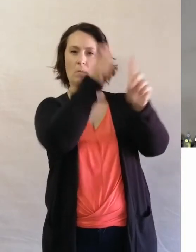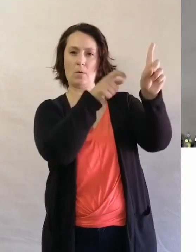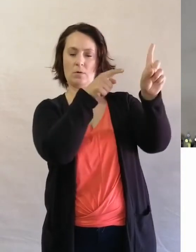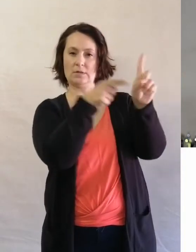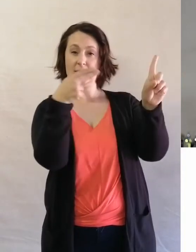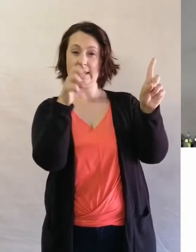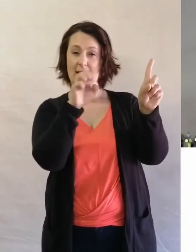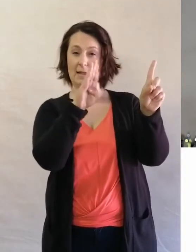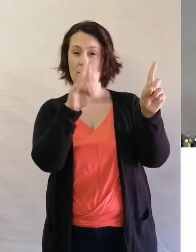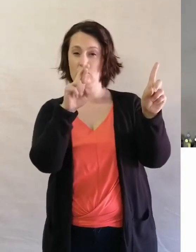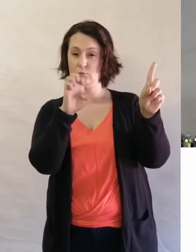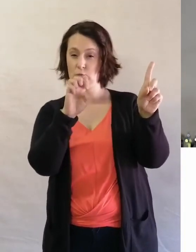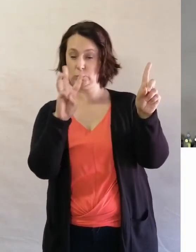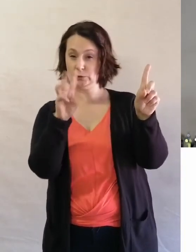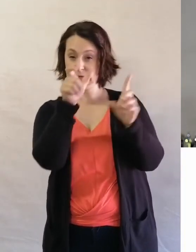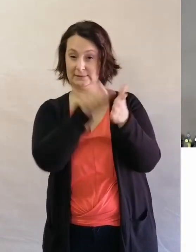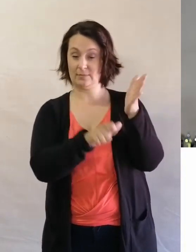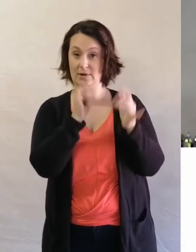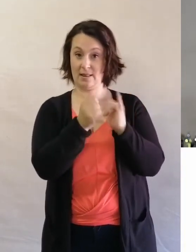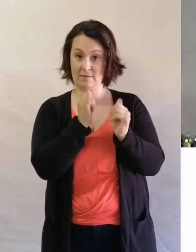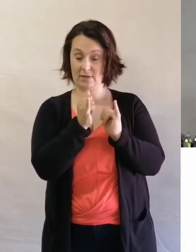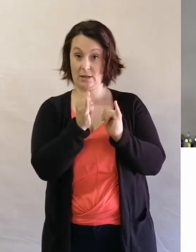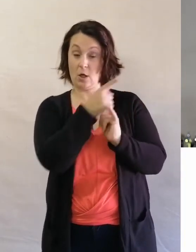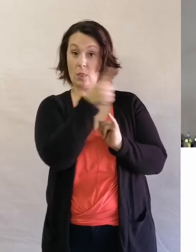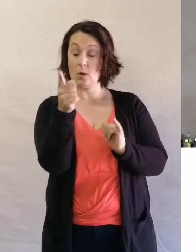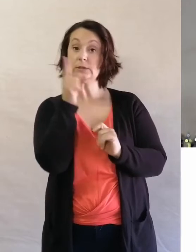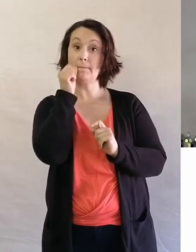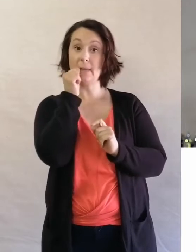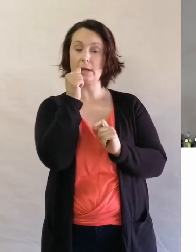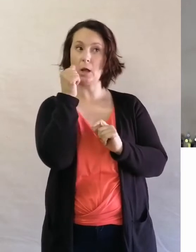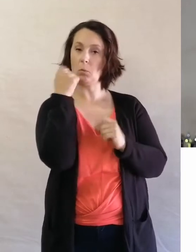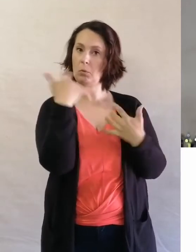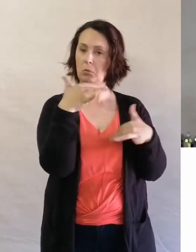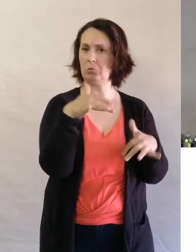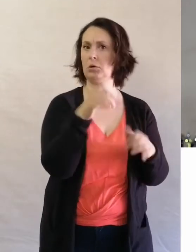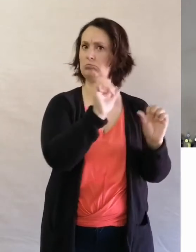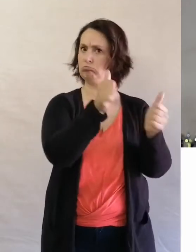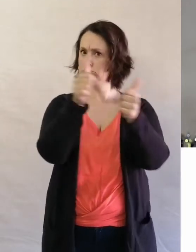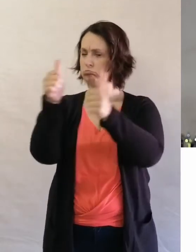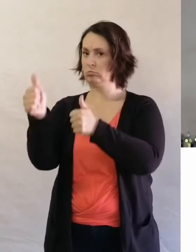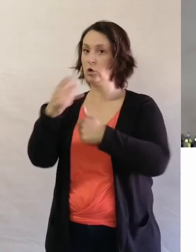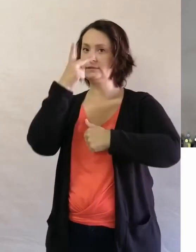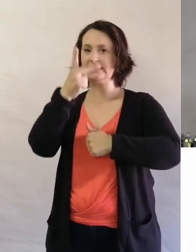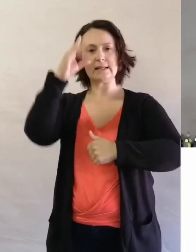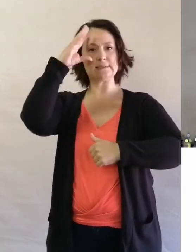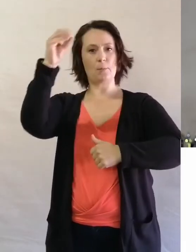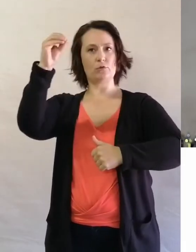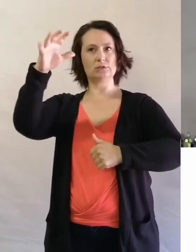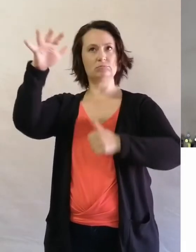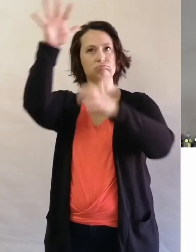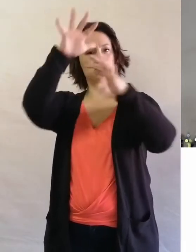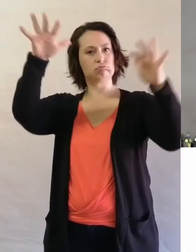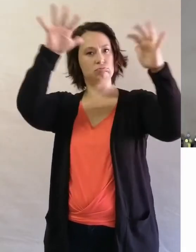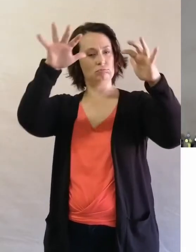11 text, you know, because all those guys are commended for having seen something in the spirit